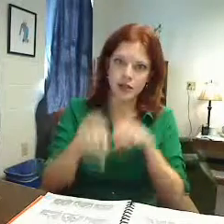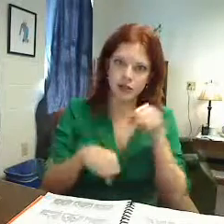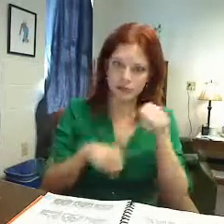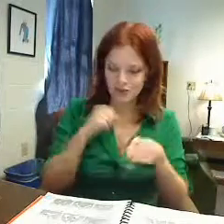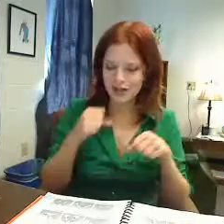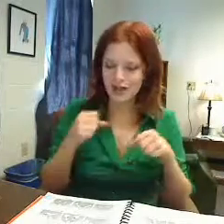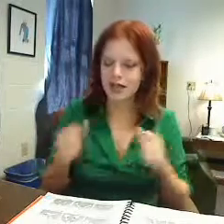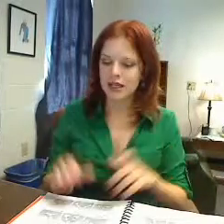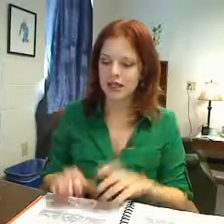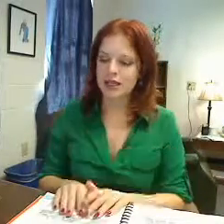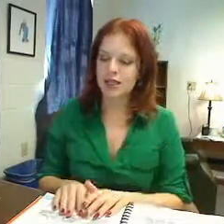long and fluid.